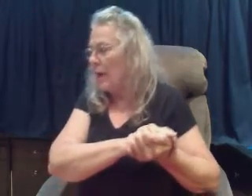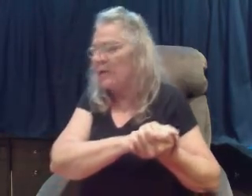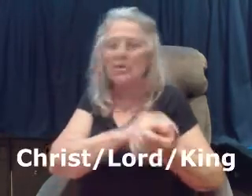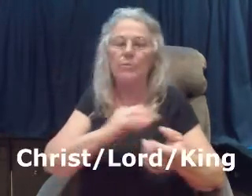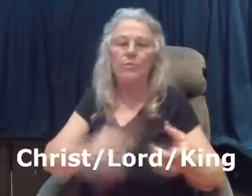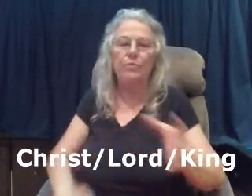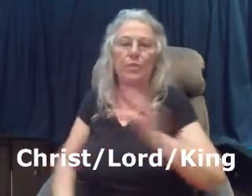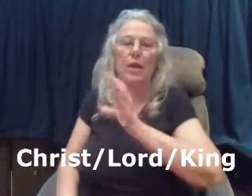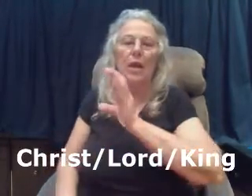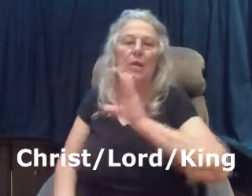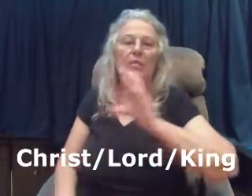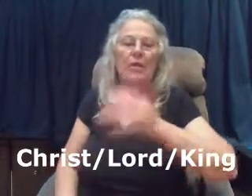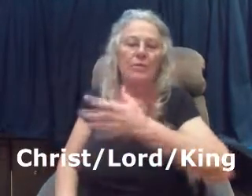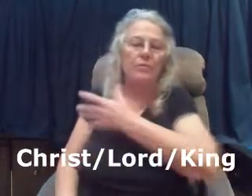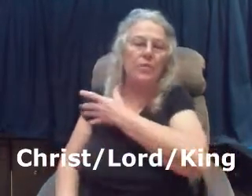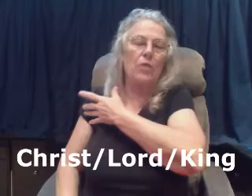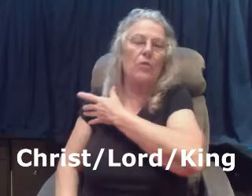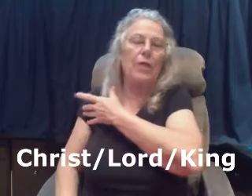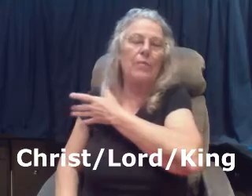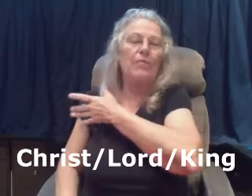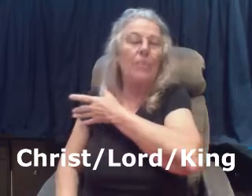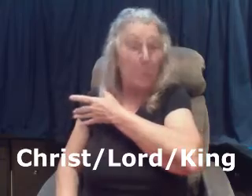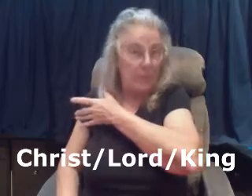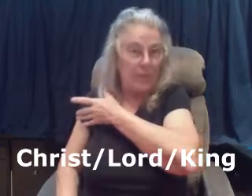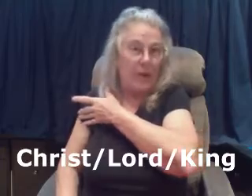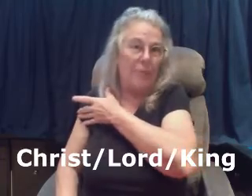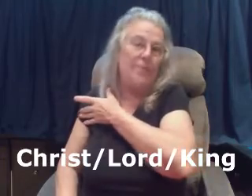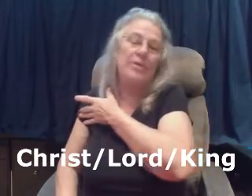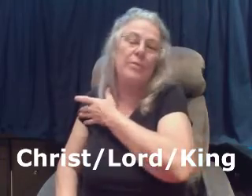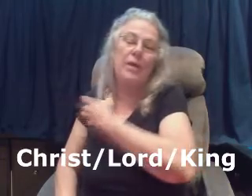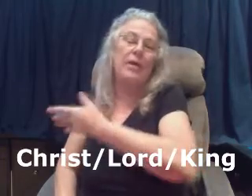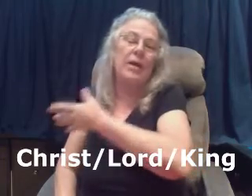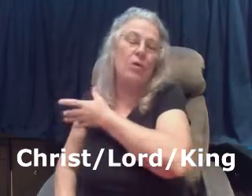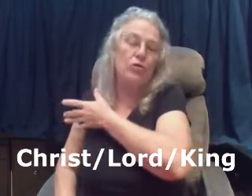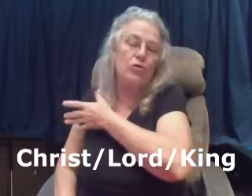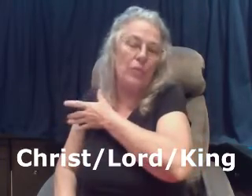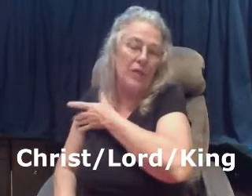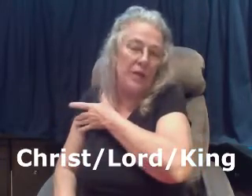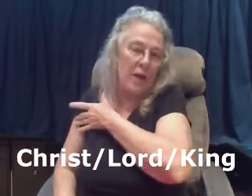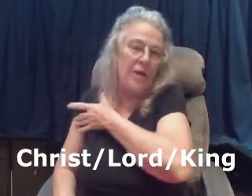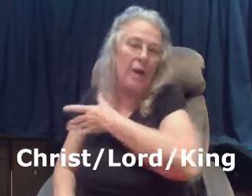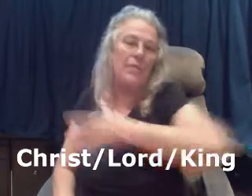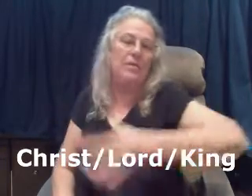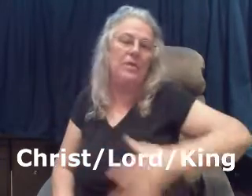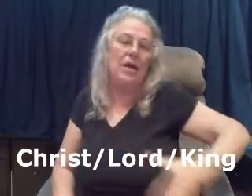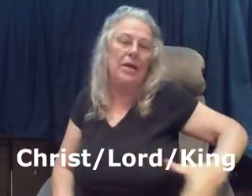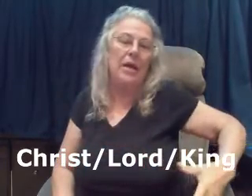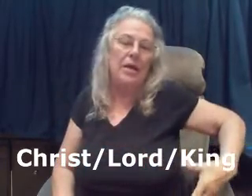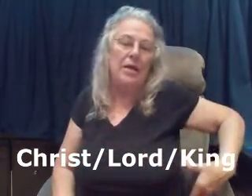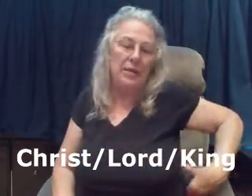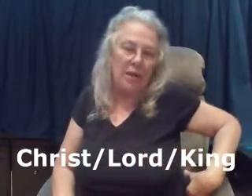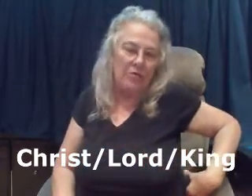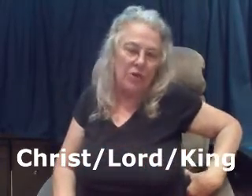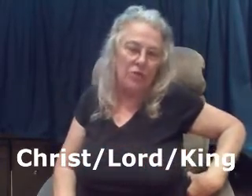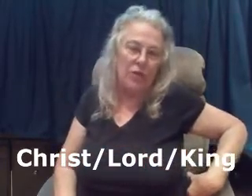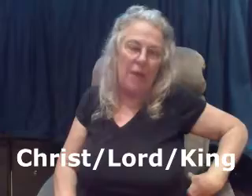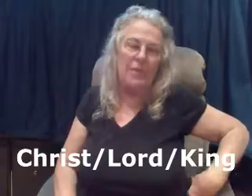Christ, the ribbon from Miss America goes from the non-dominant side down to your dominant